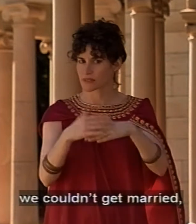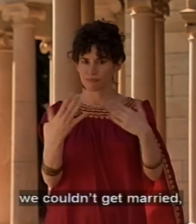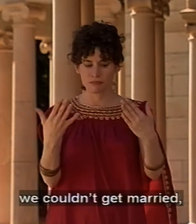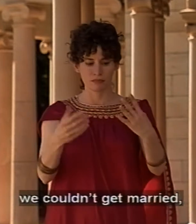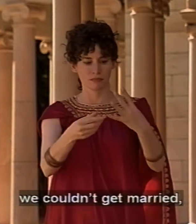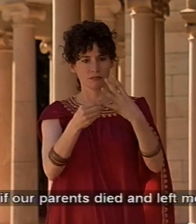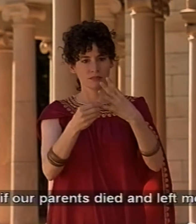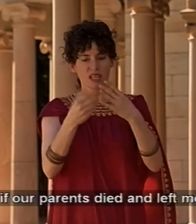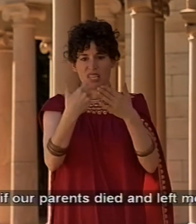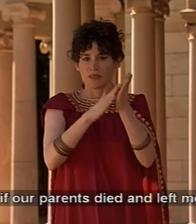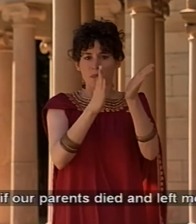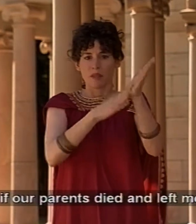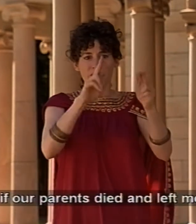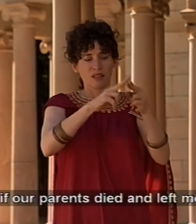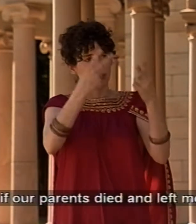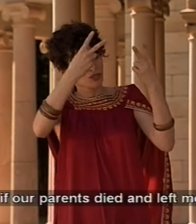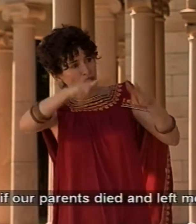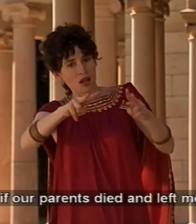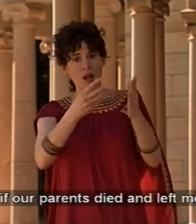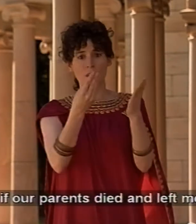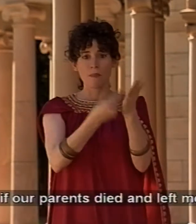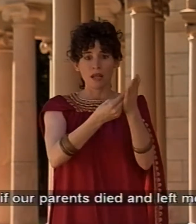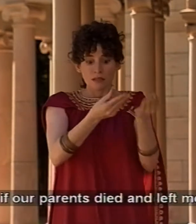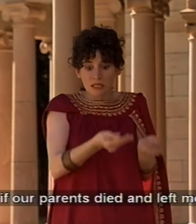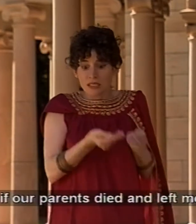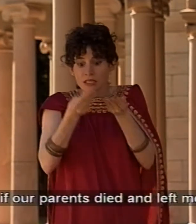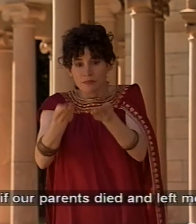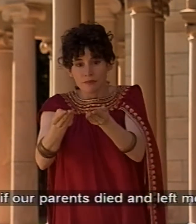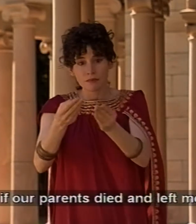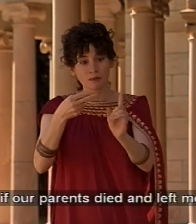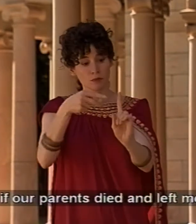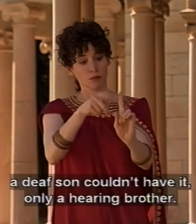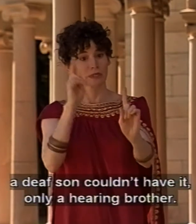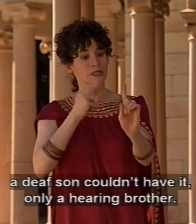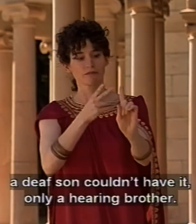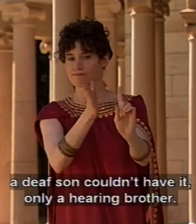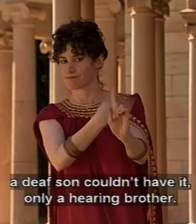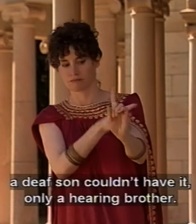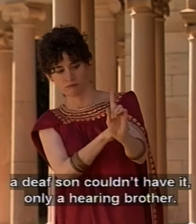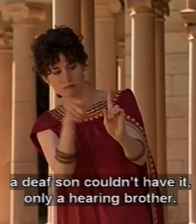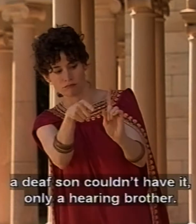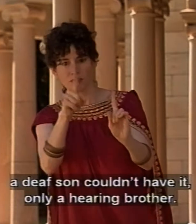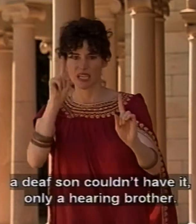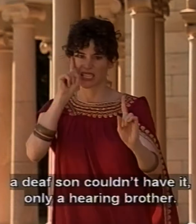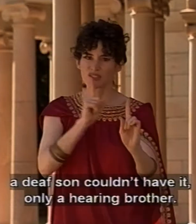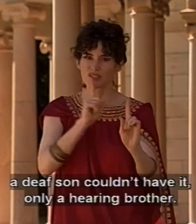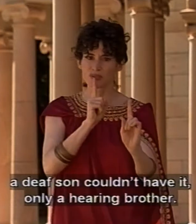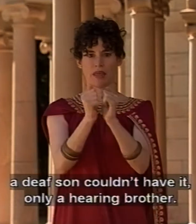married, and if our parents died and left some money, it couldn't be given to a deaf son, only